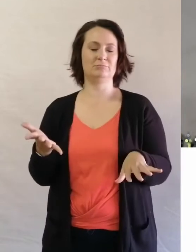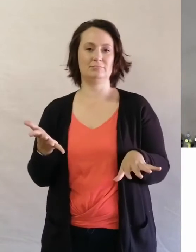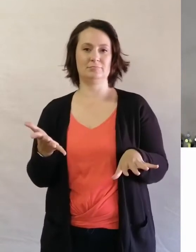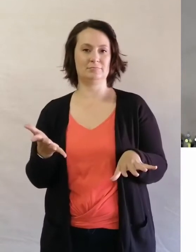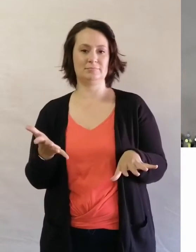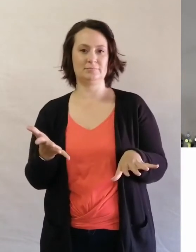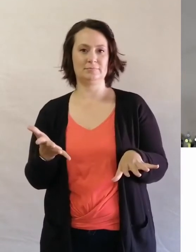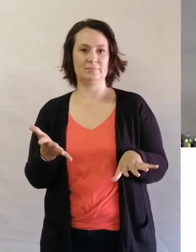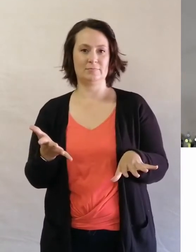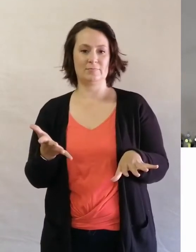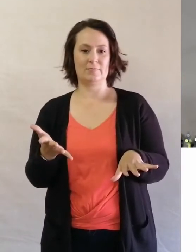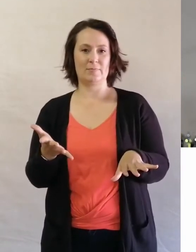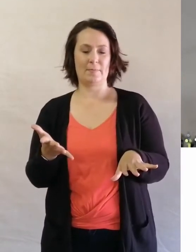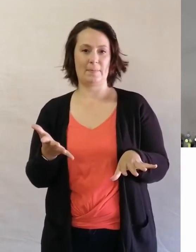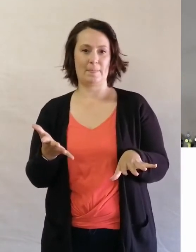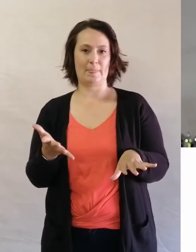And so